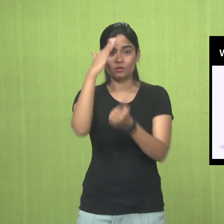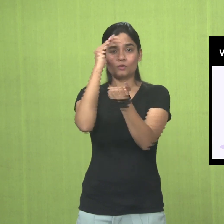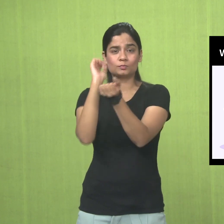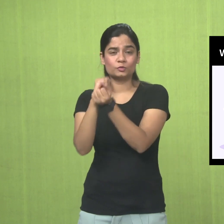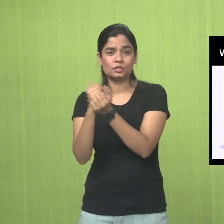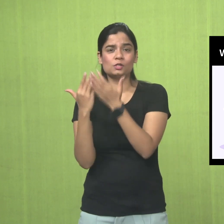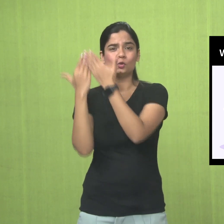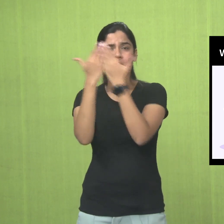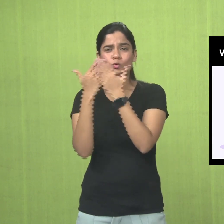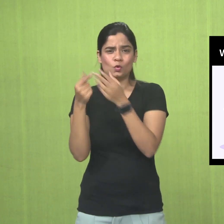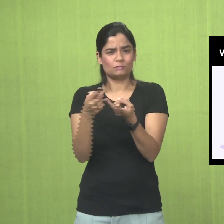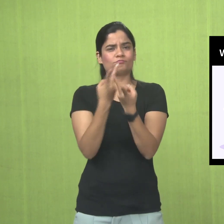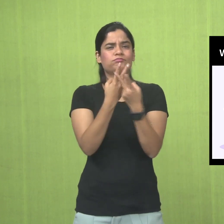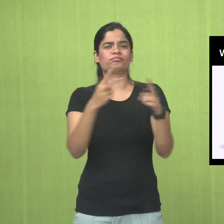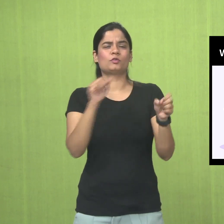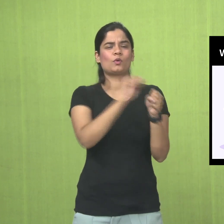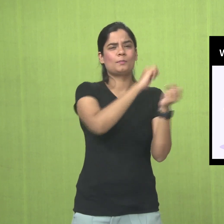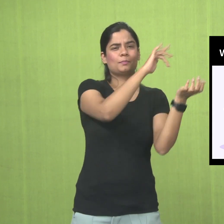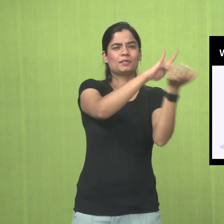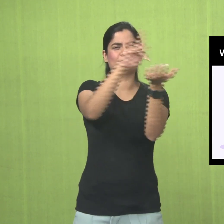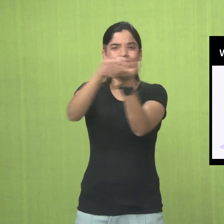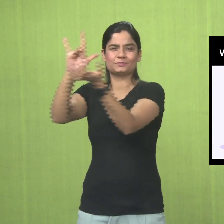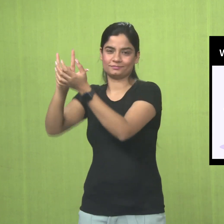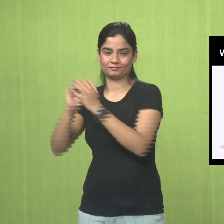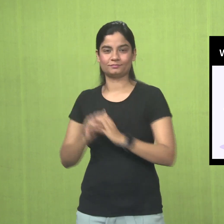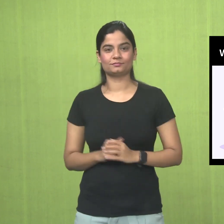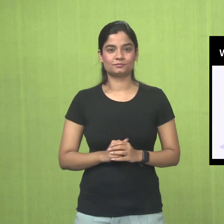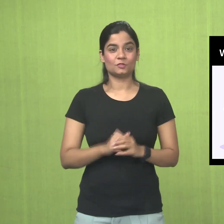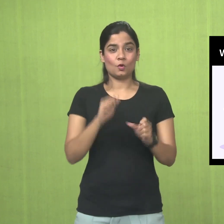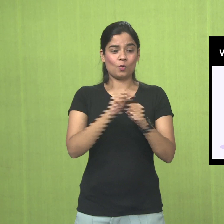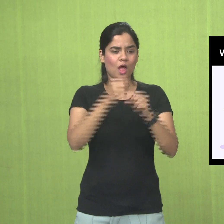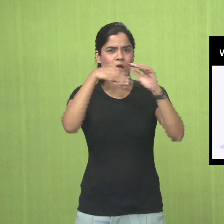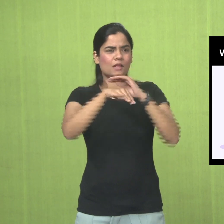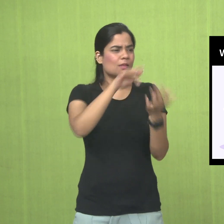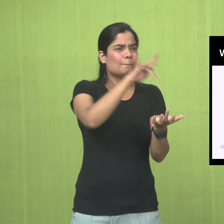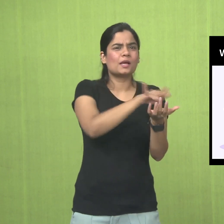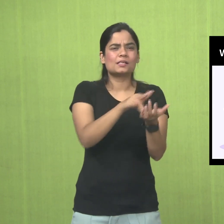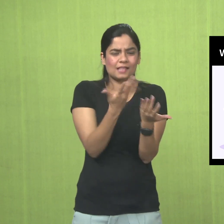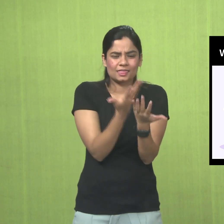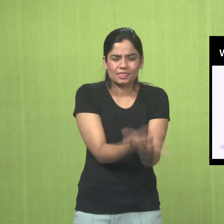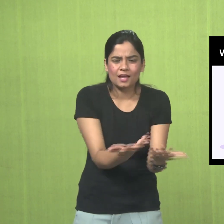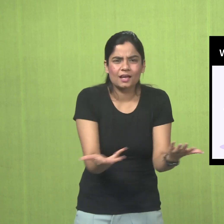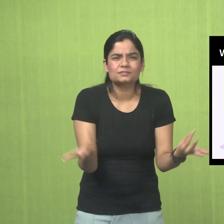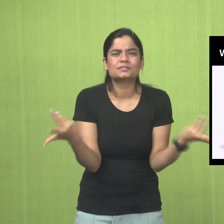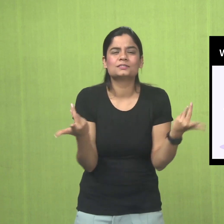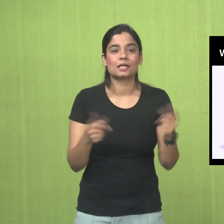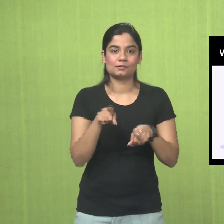anywhere. And your workplace has the desired resources that you need. For example, an office may need a table and a chair,